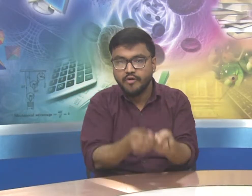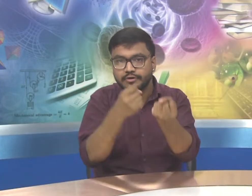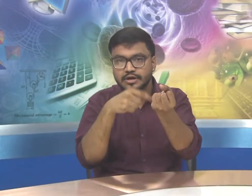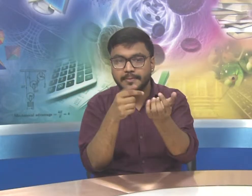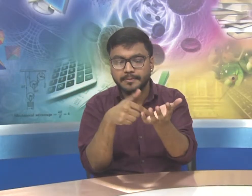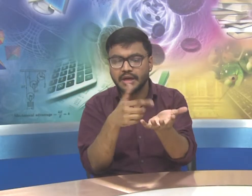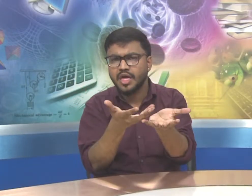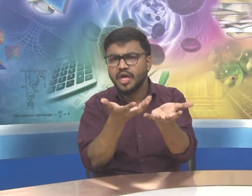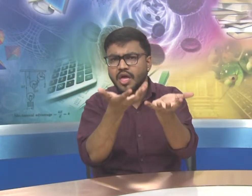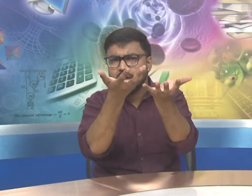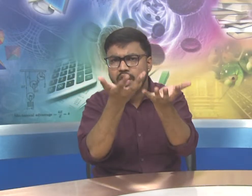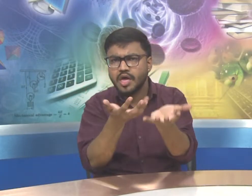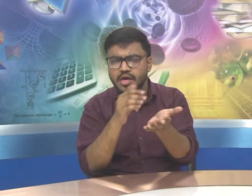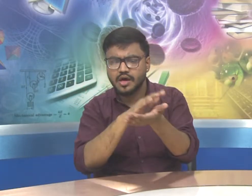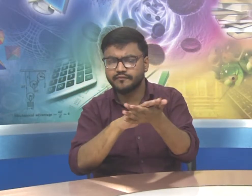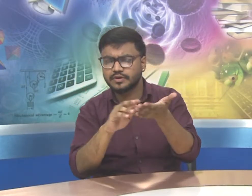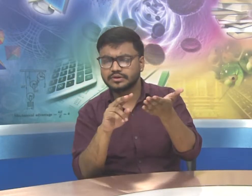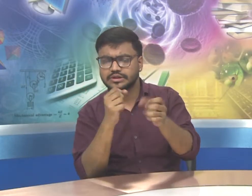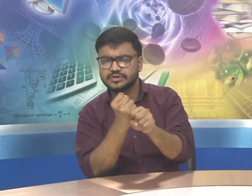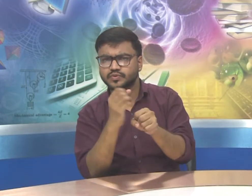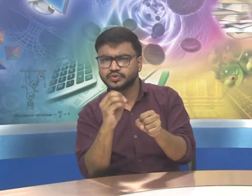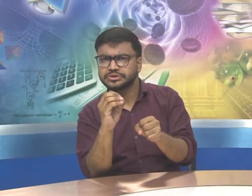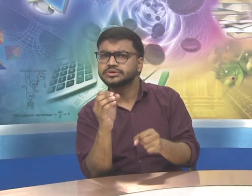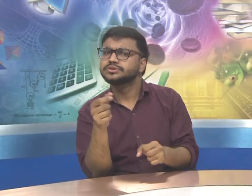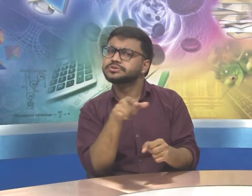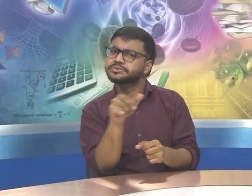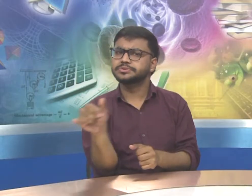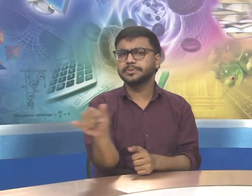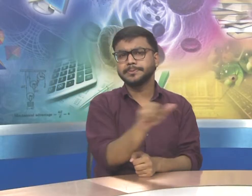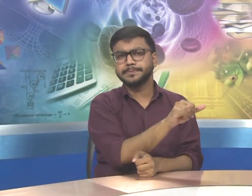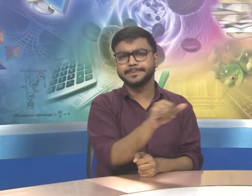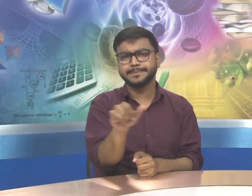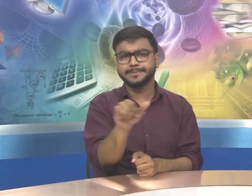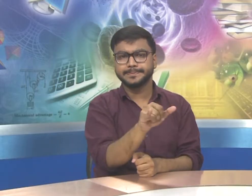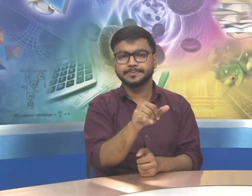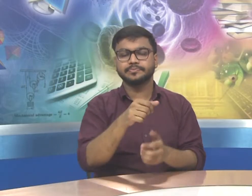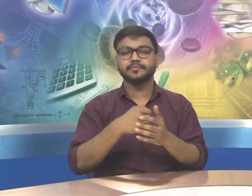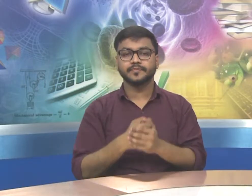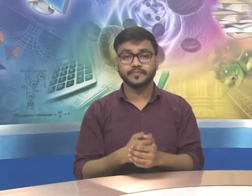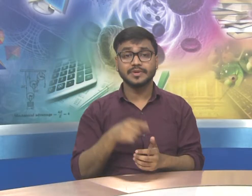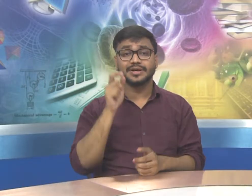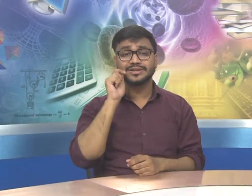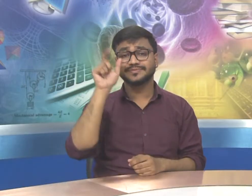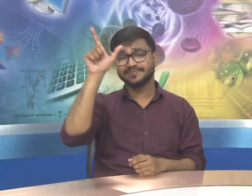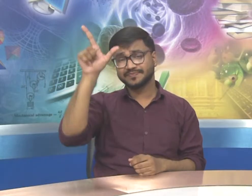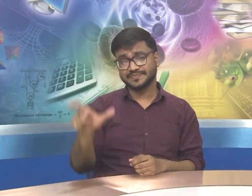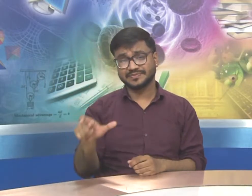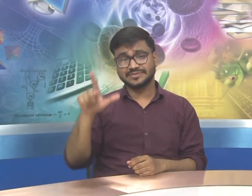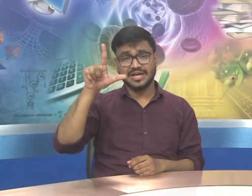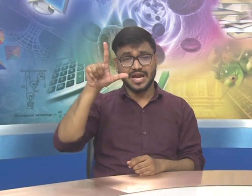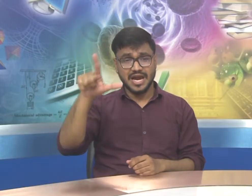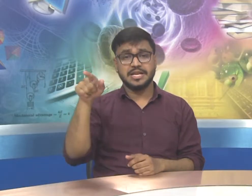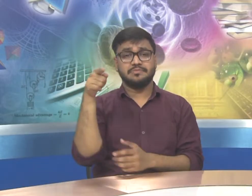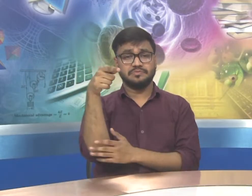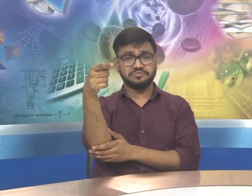of oxygen is equals to mass of mercury oxide, which is